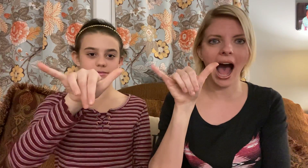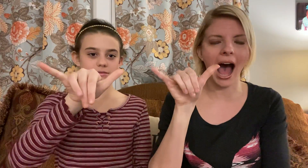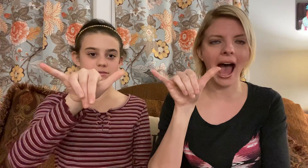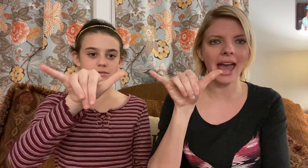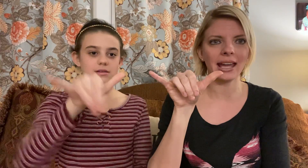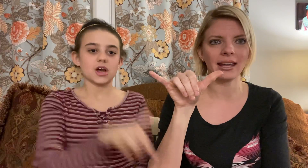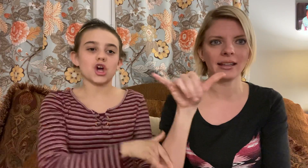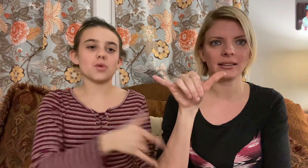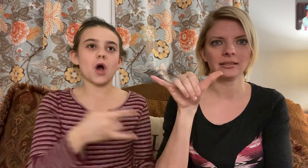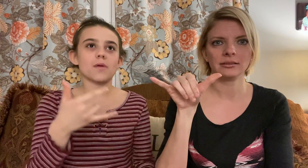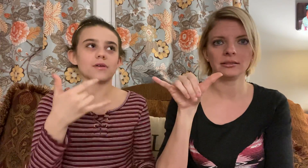Y.